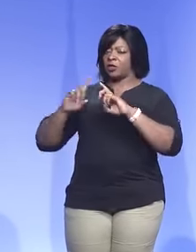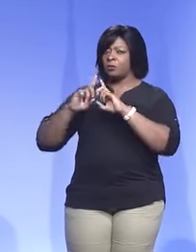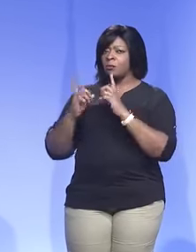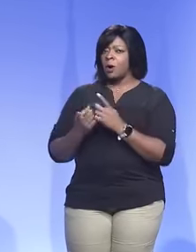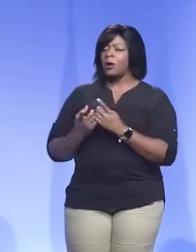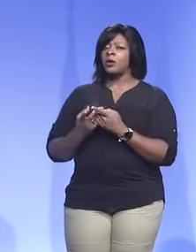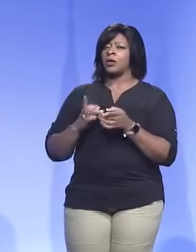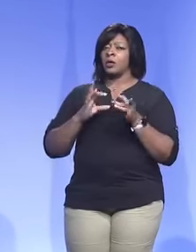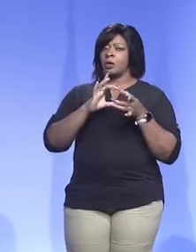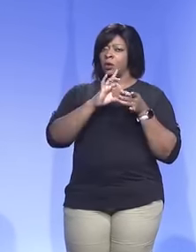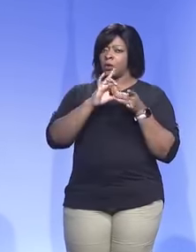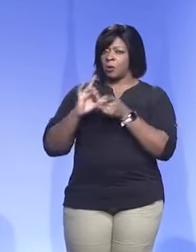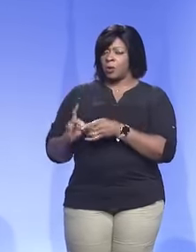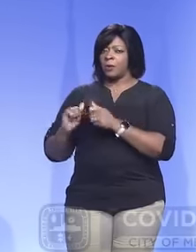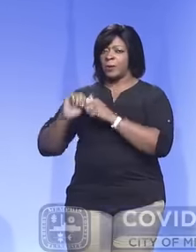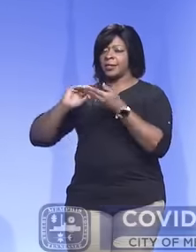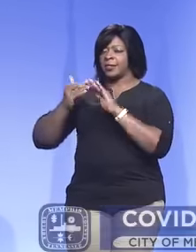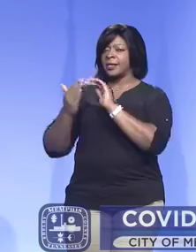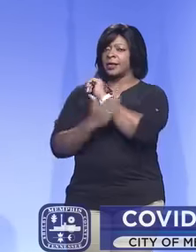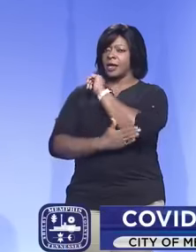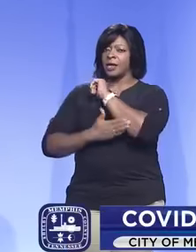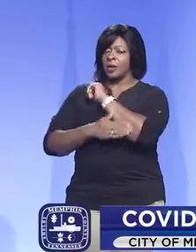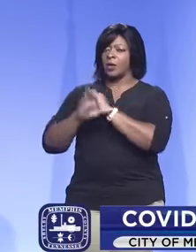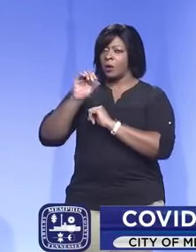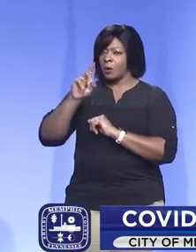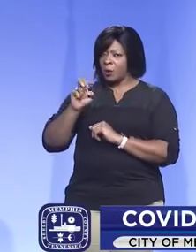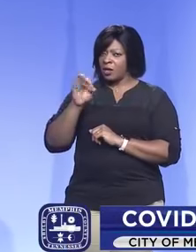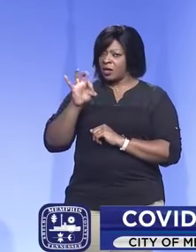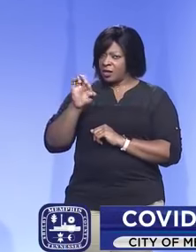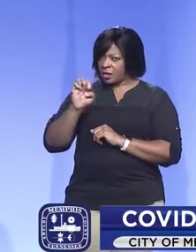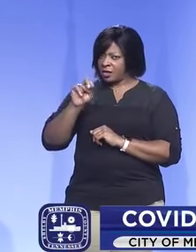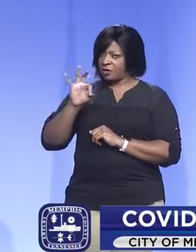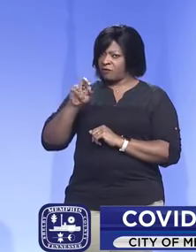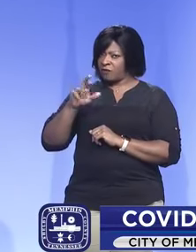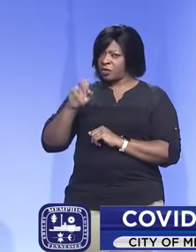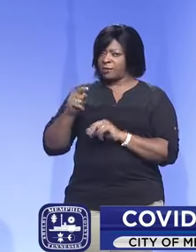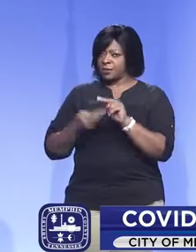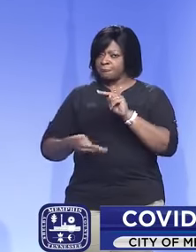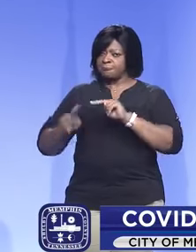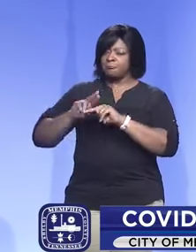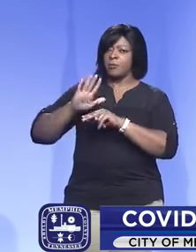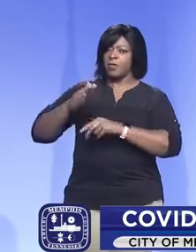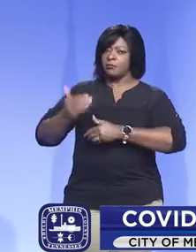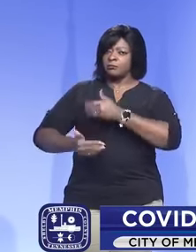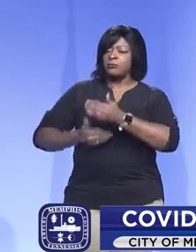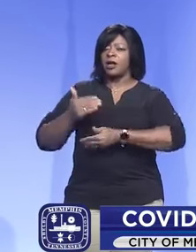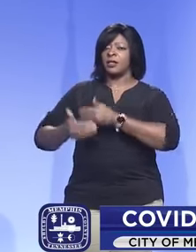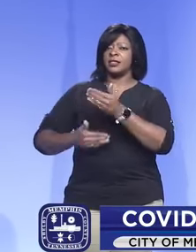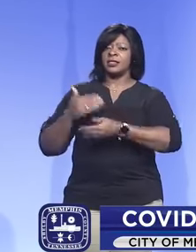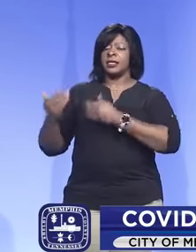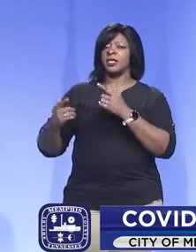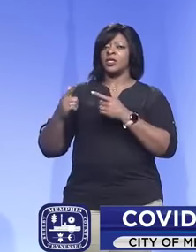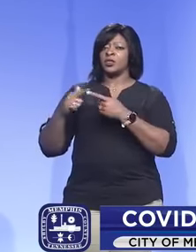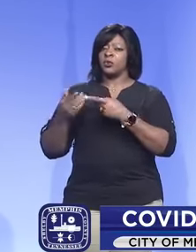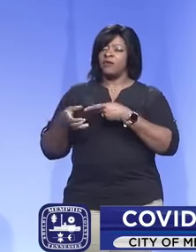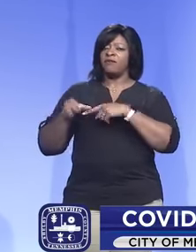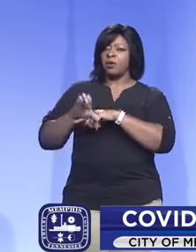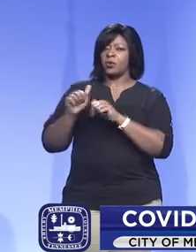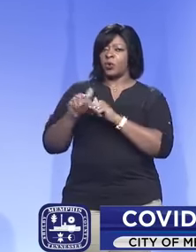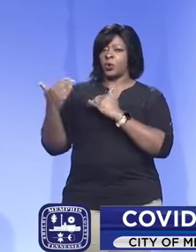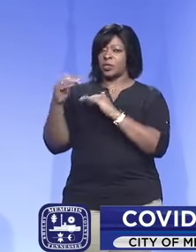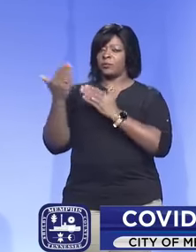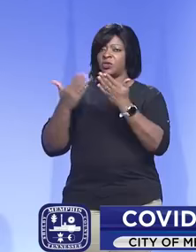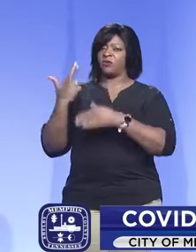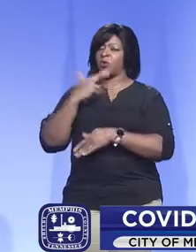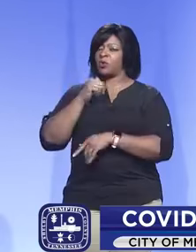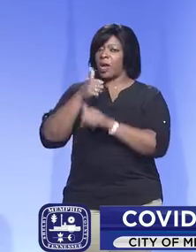in coordination with city and county code enforcement, needing to up their enforcement, any changes of enforcement with these limited